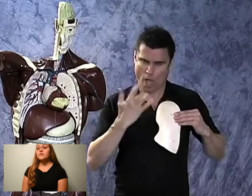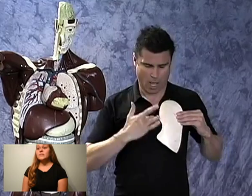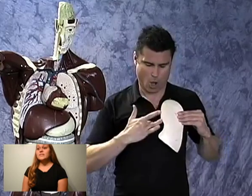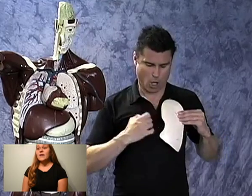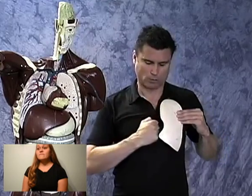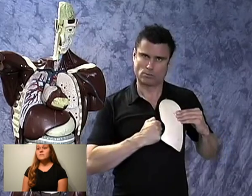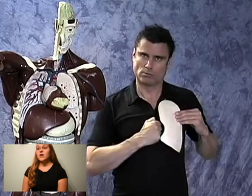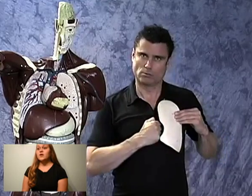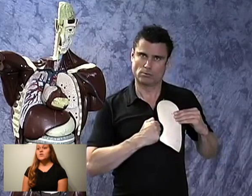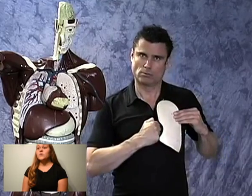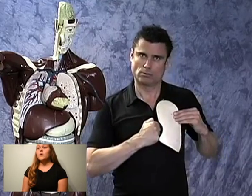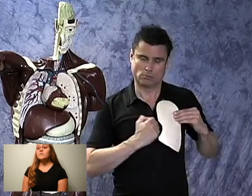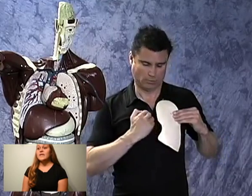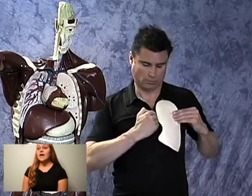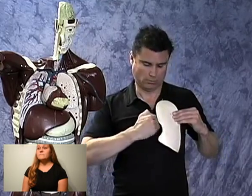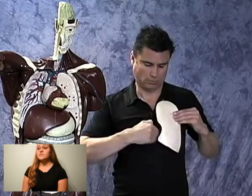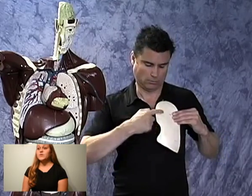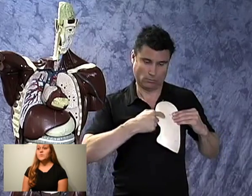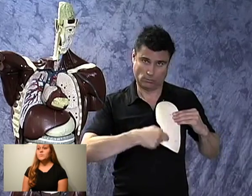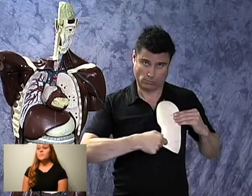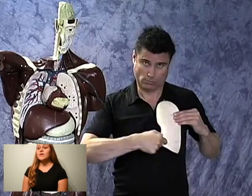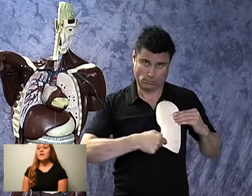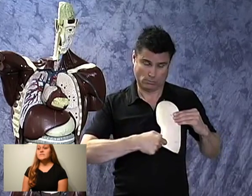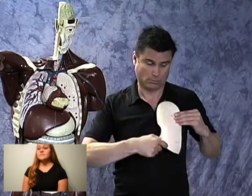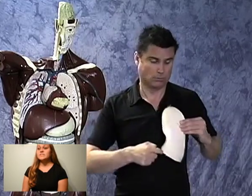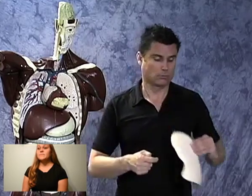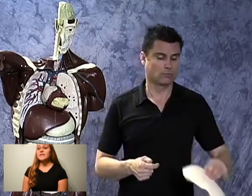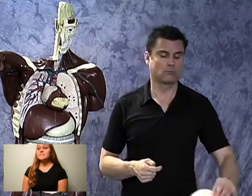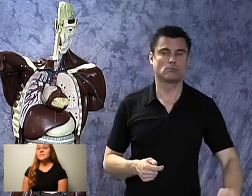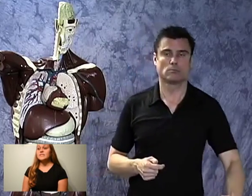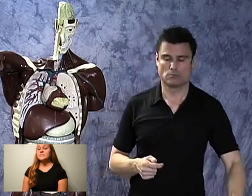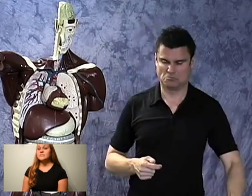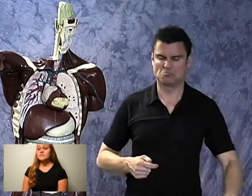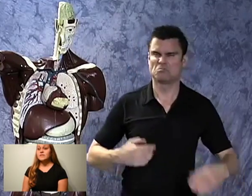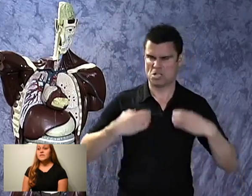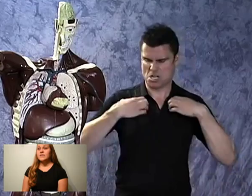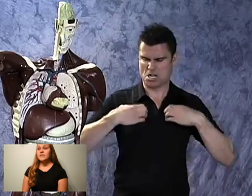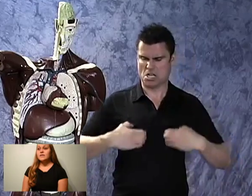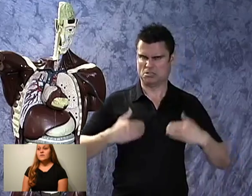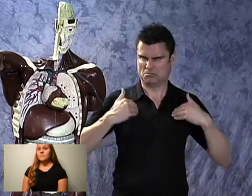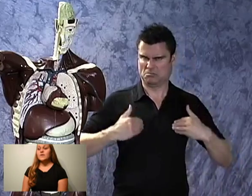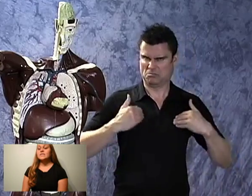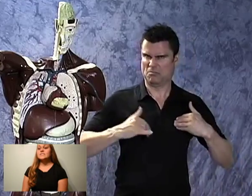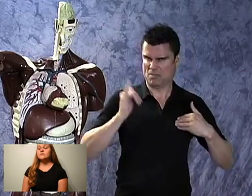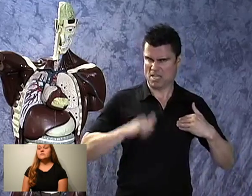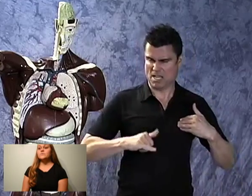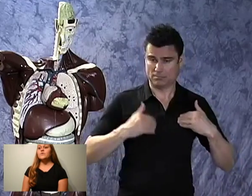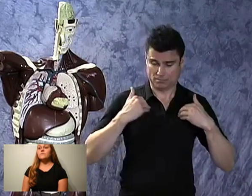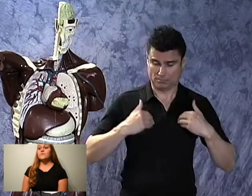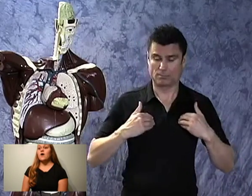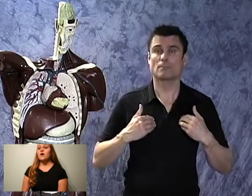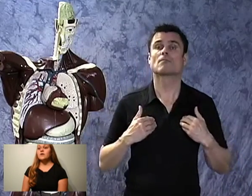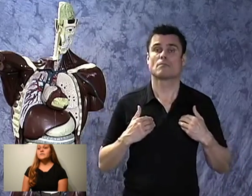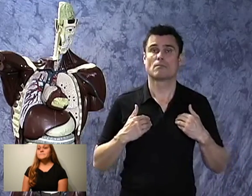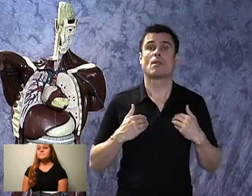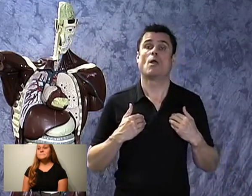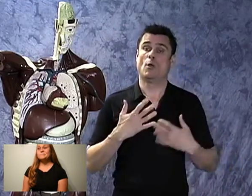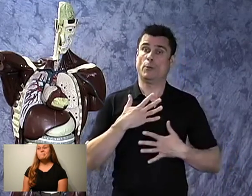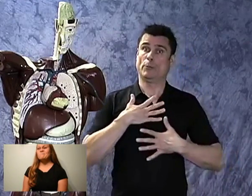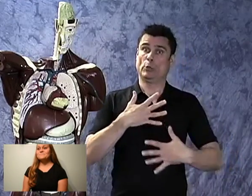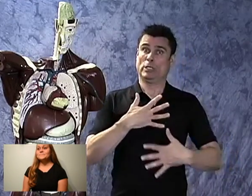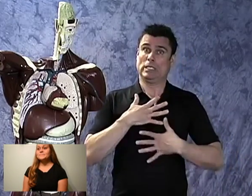On your left lung, you only have two because of the space because there's room for the